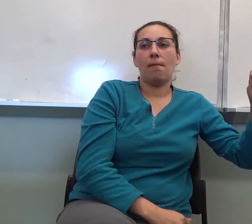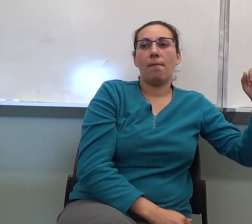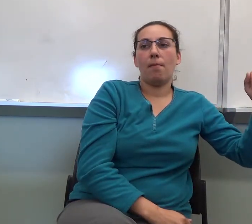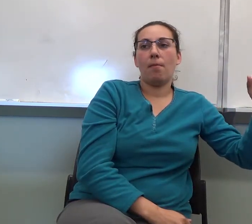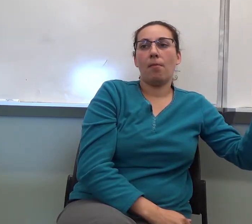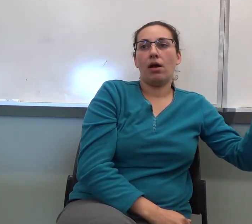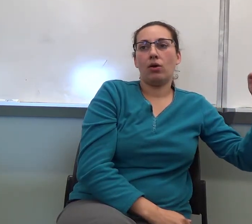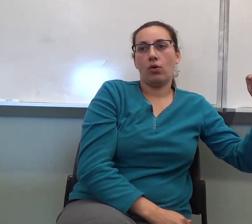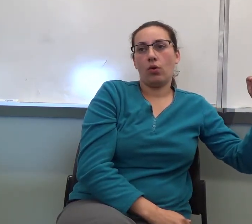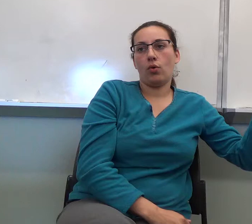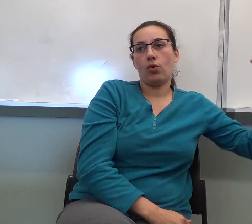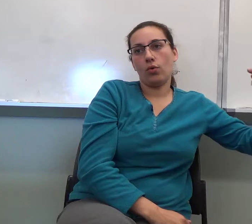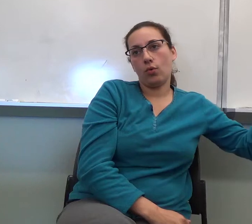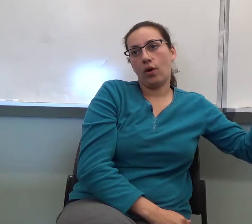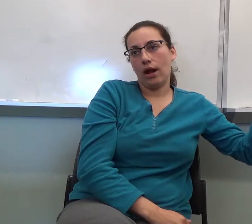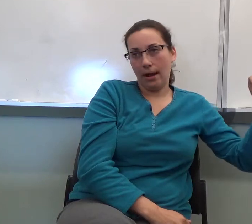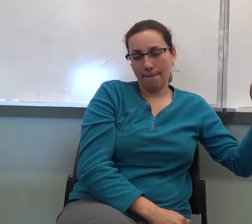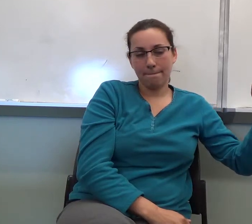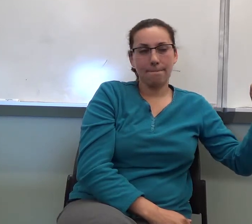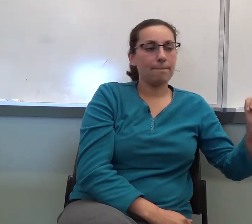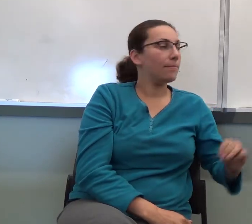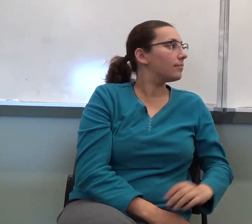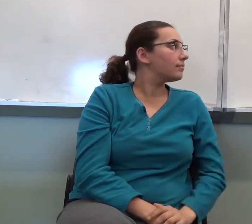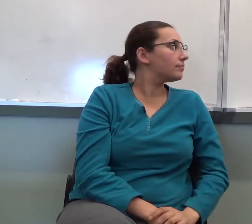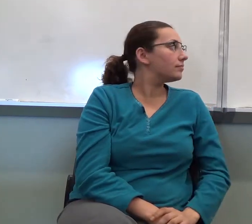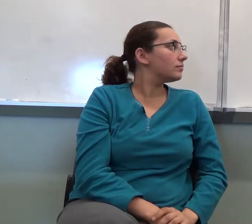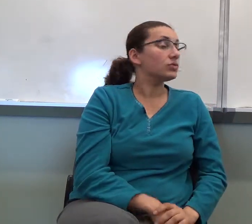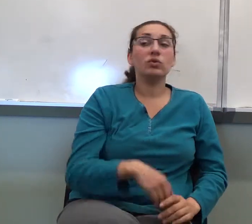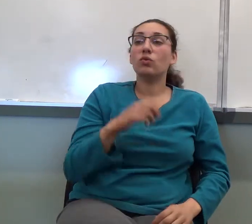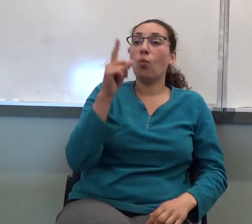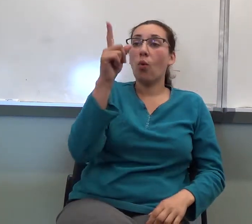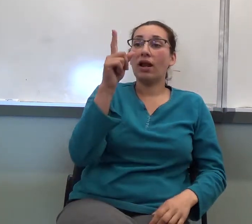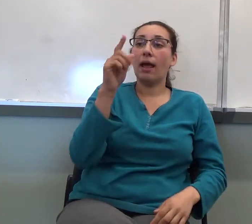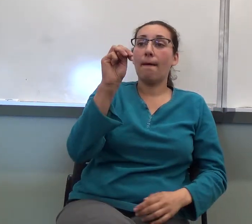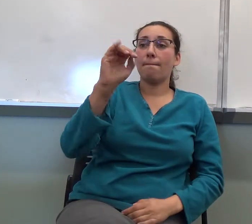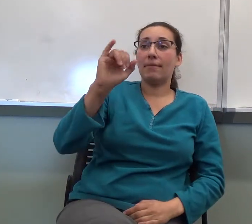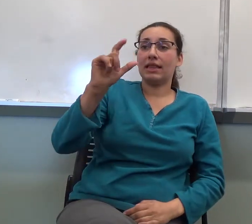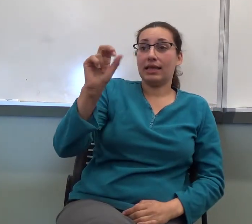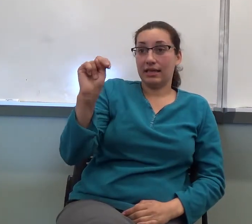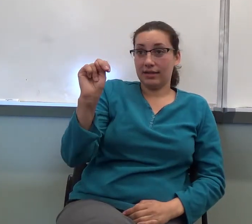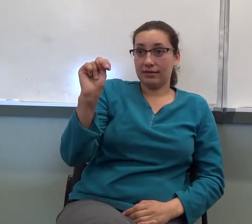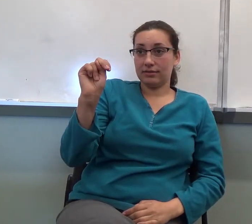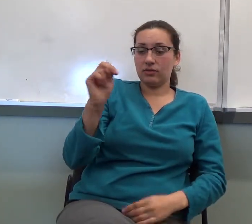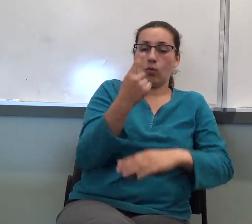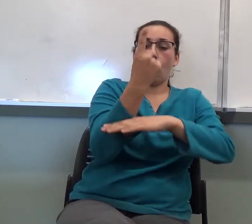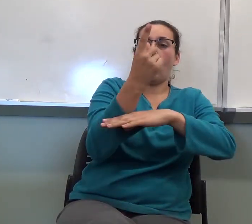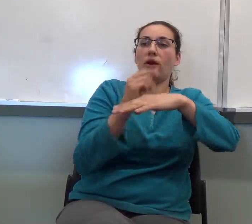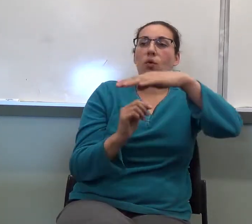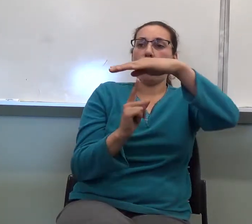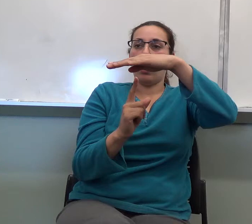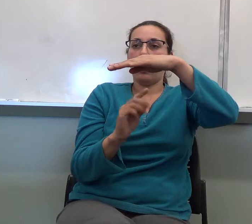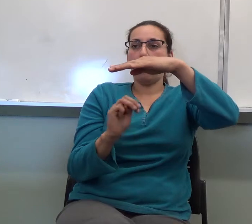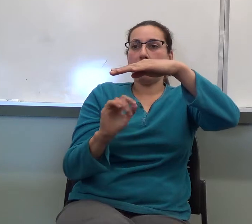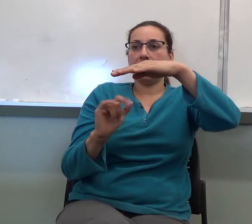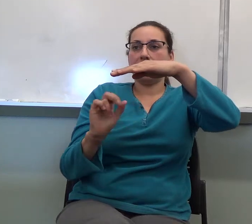And this is 1/1,000,000th of a gram. In other words, it takes 1,000,000 of these to make 1 gram. Okay? So in this case, we need